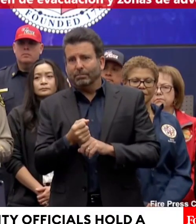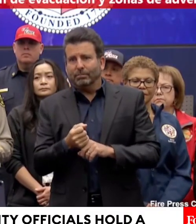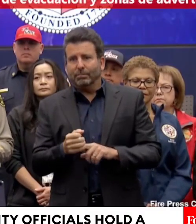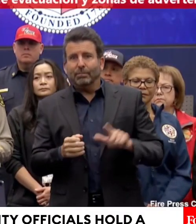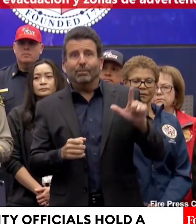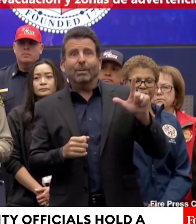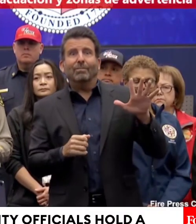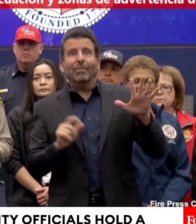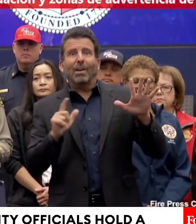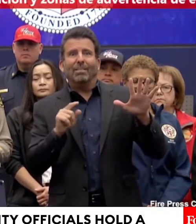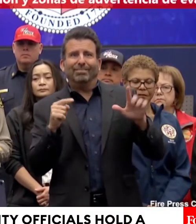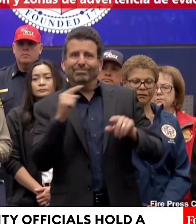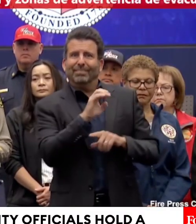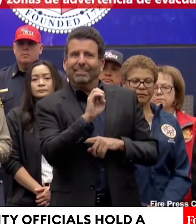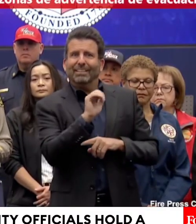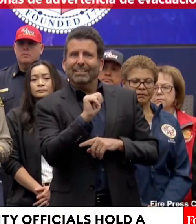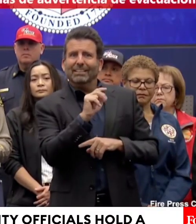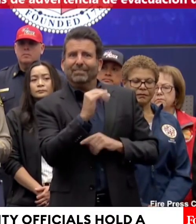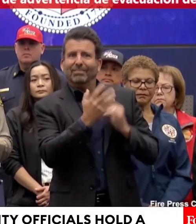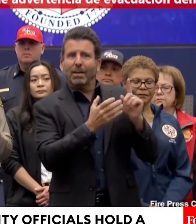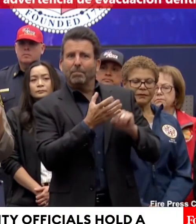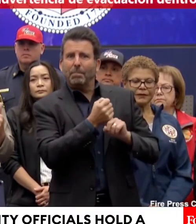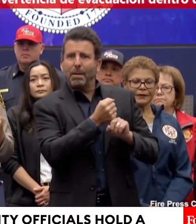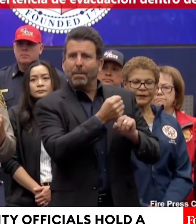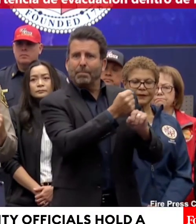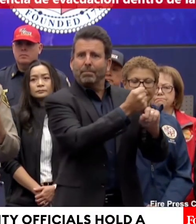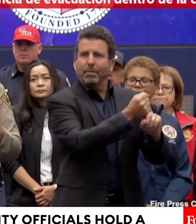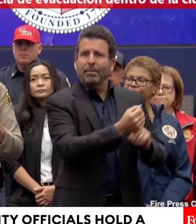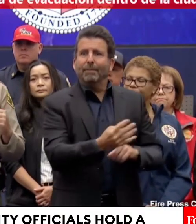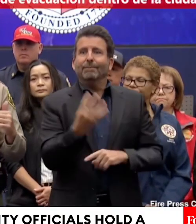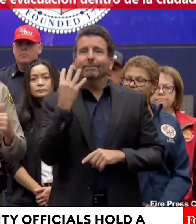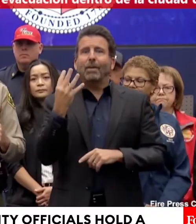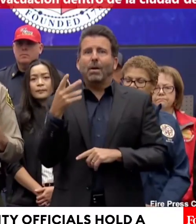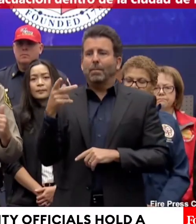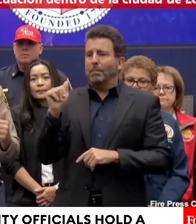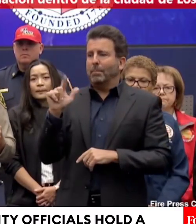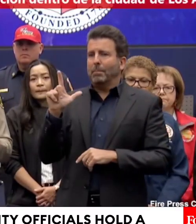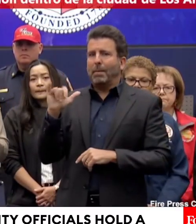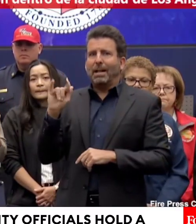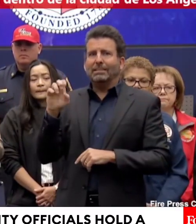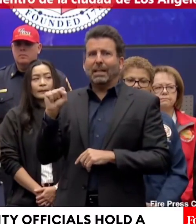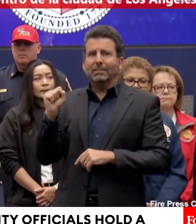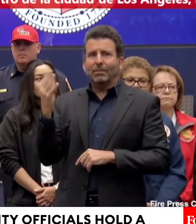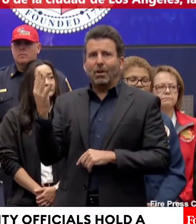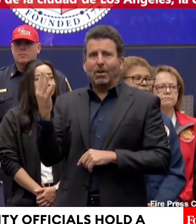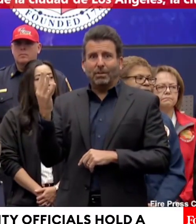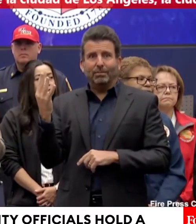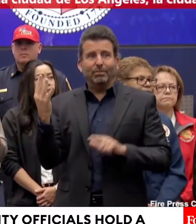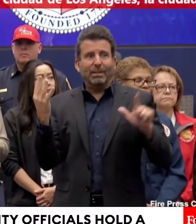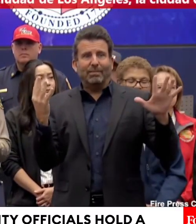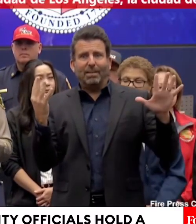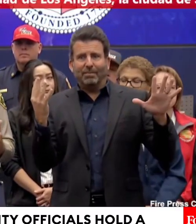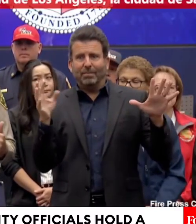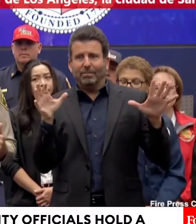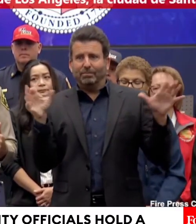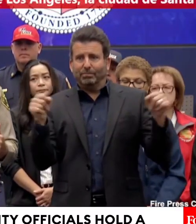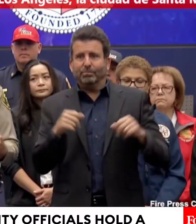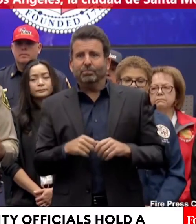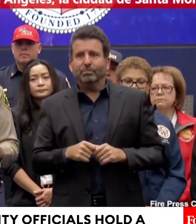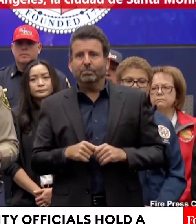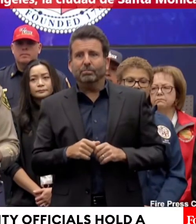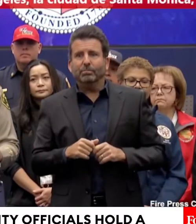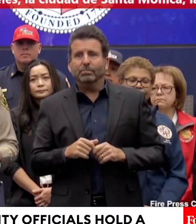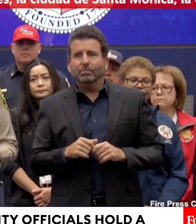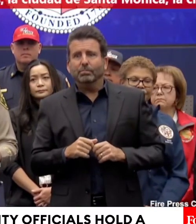4 in the Palisades area. I'm going to guess that Chief McDonald may talk about this, but when I was out there in the